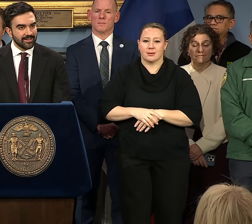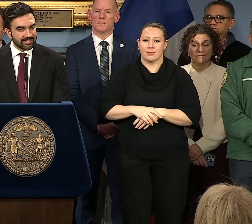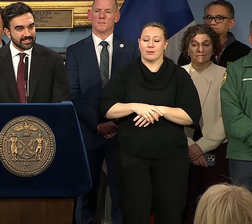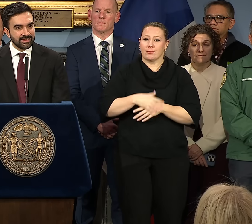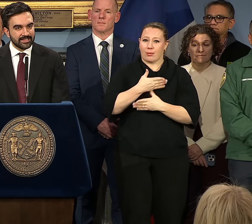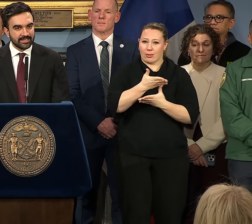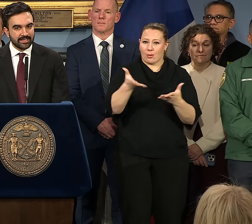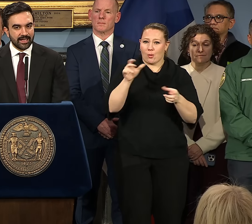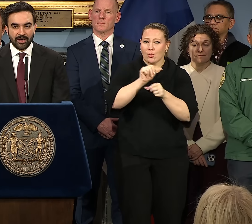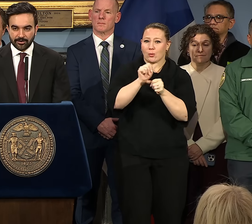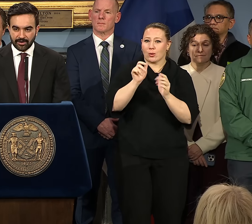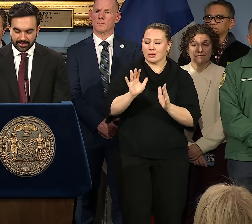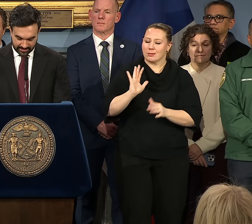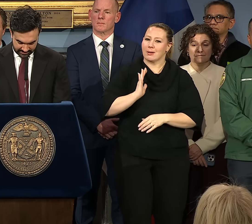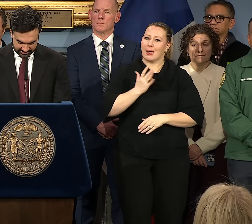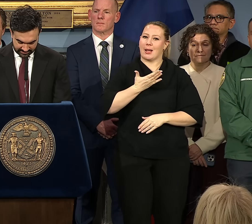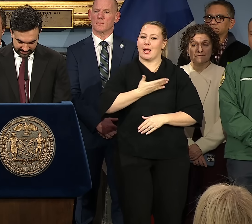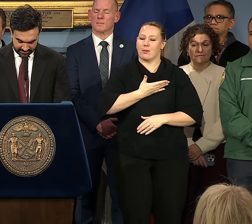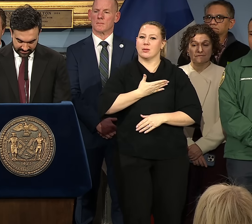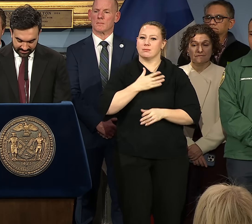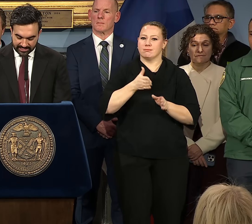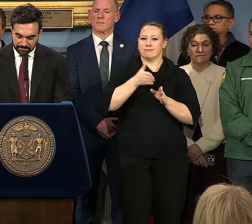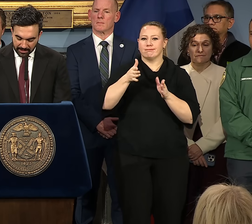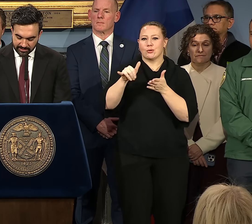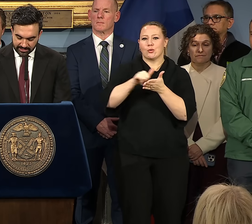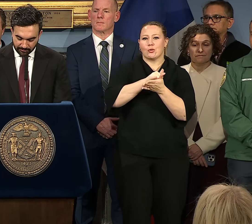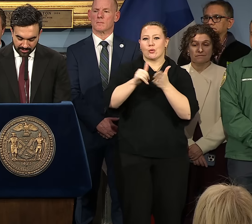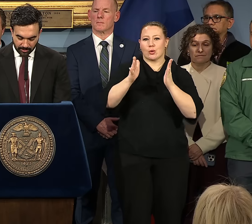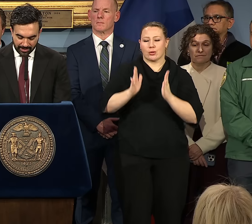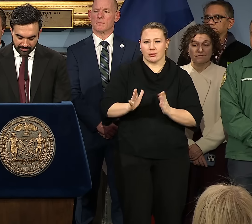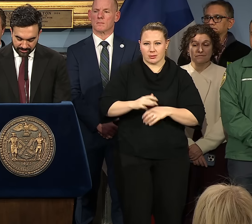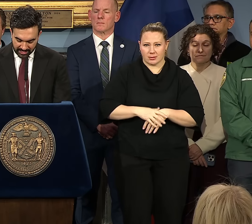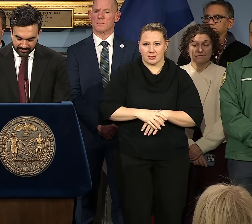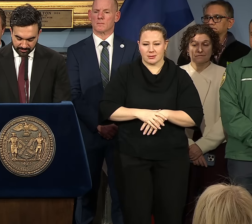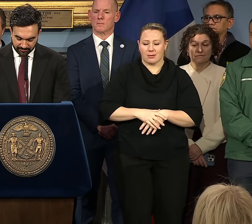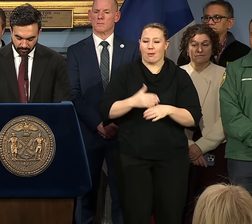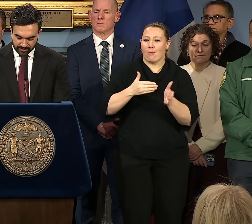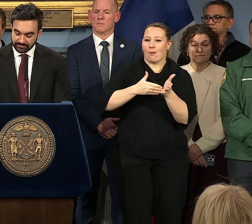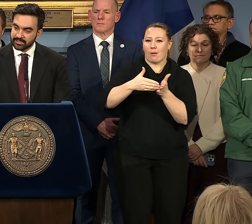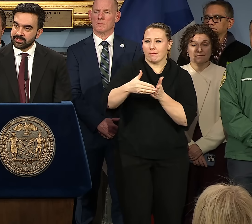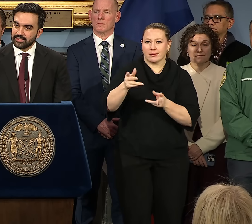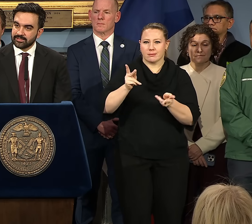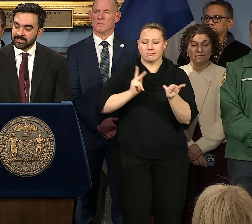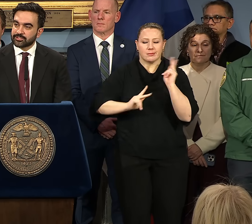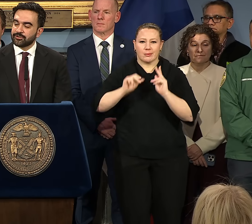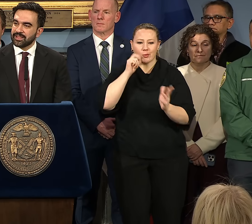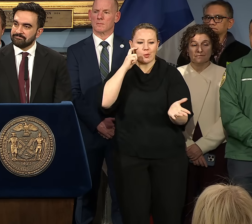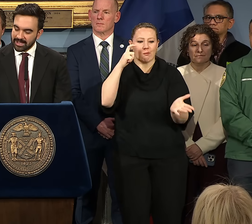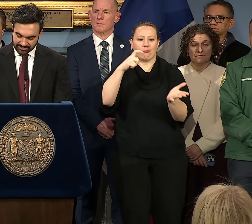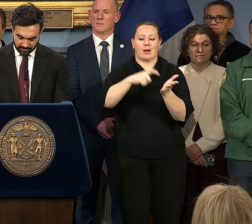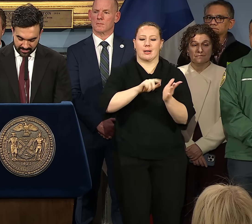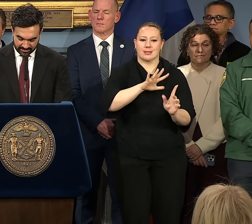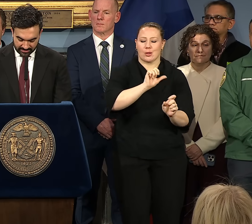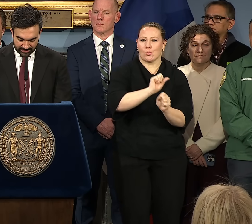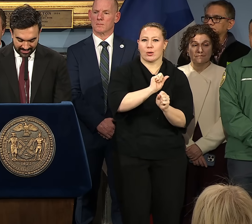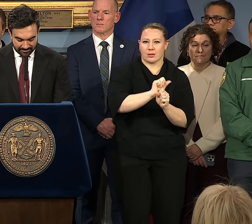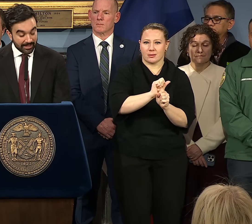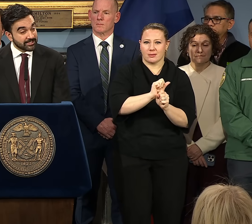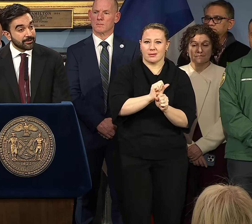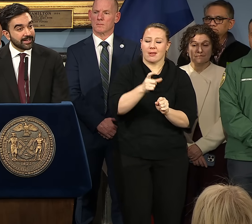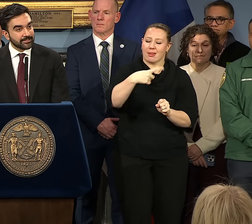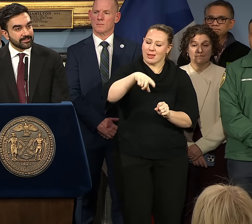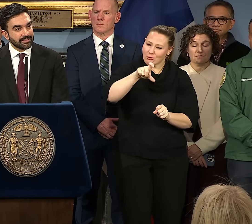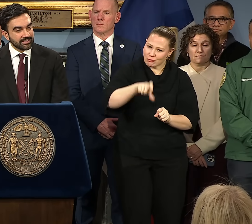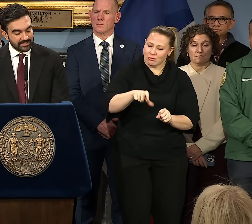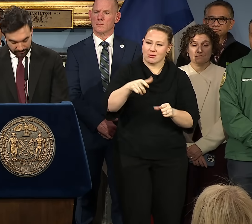often unseen and unrecognized. They keep our city running no matter the challenge before them. They deserve immense credit and